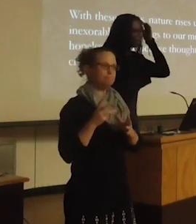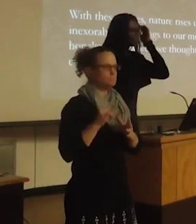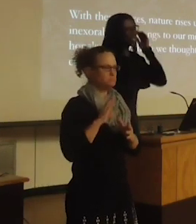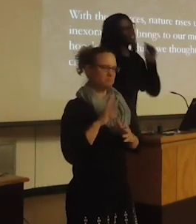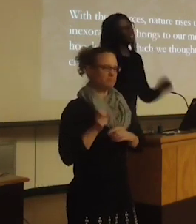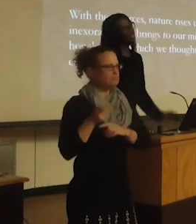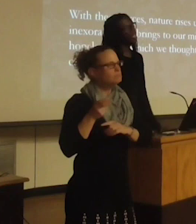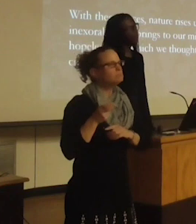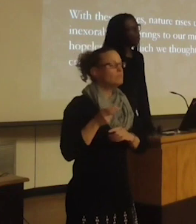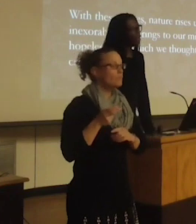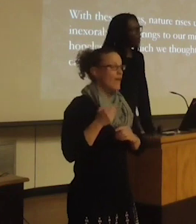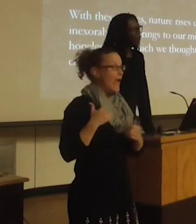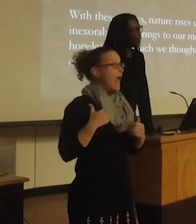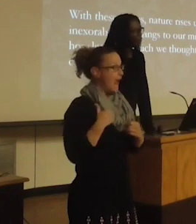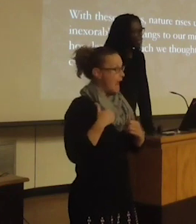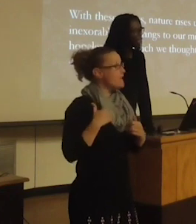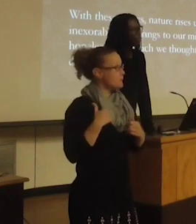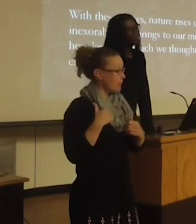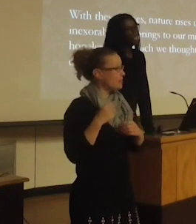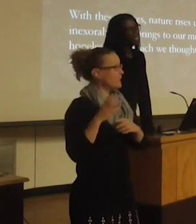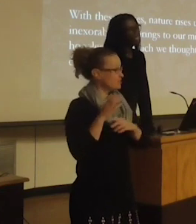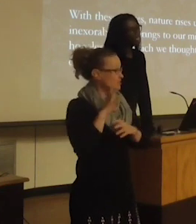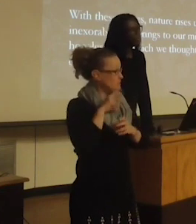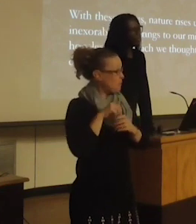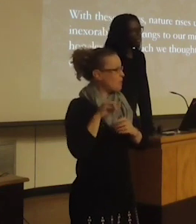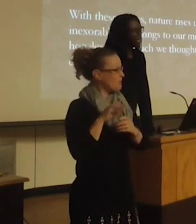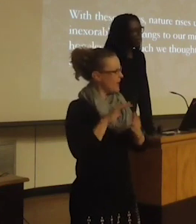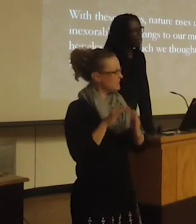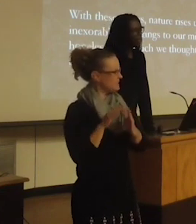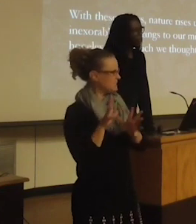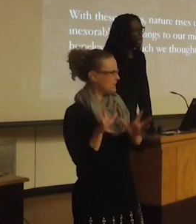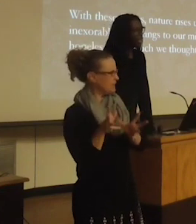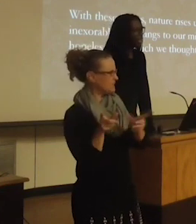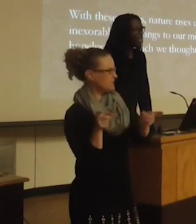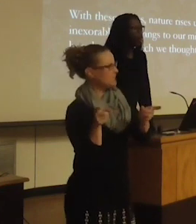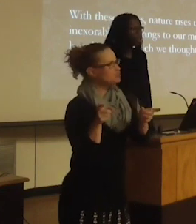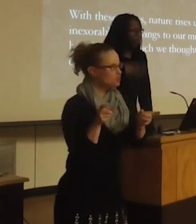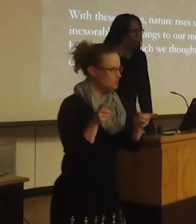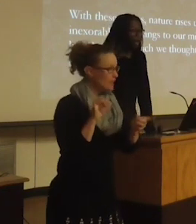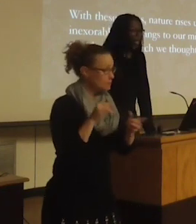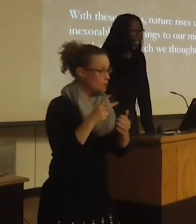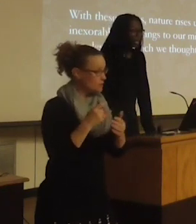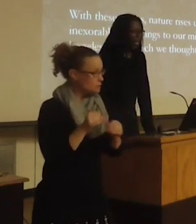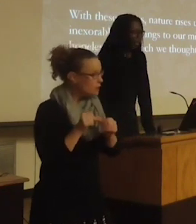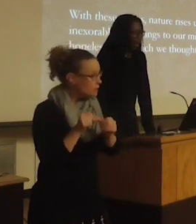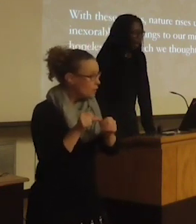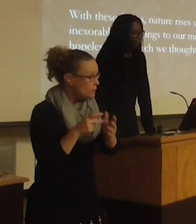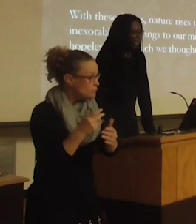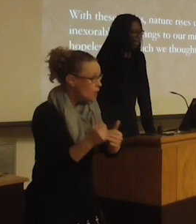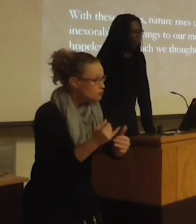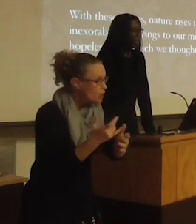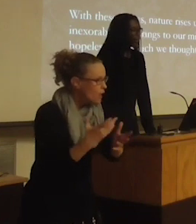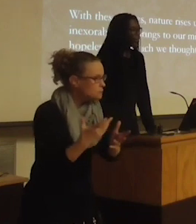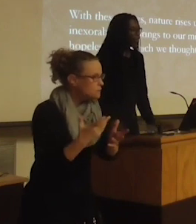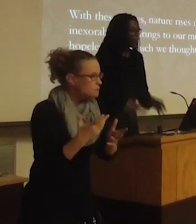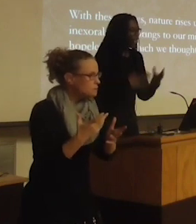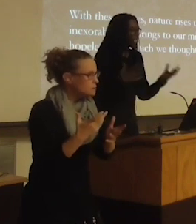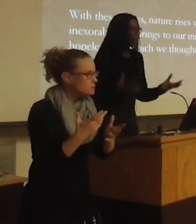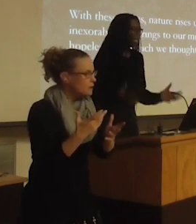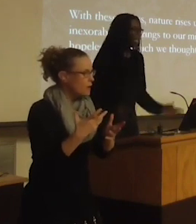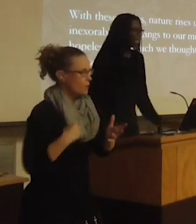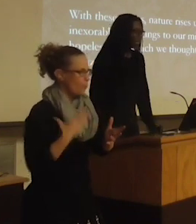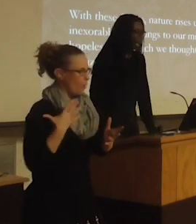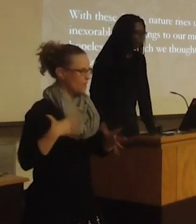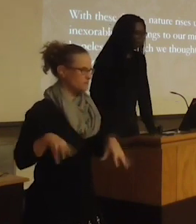animal agriculture industry is part of this project of civilization that we're talking about, this project, this ongoing project of, like, you know, of